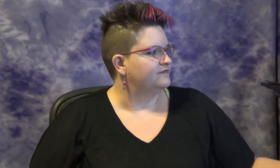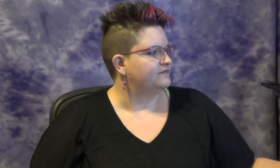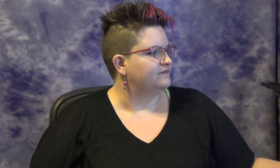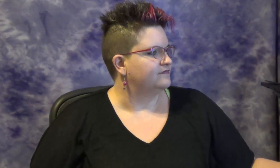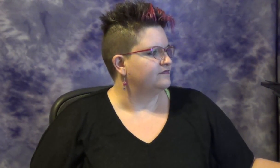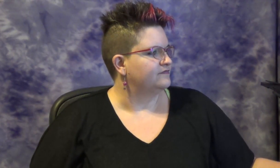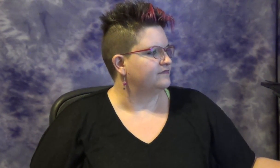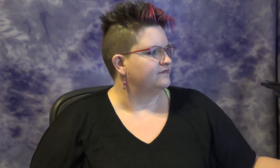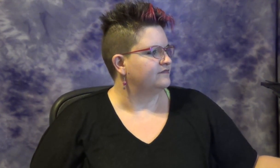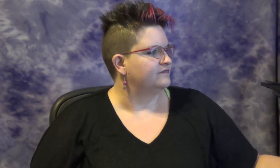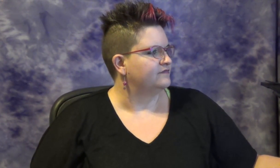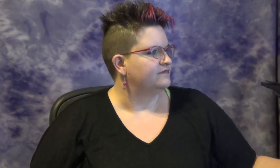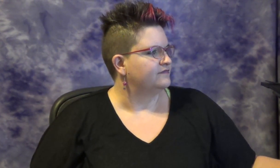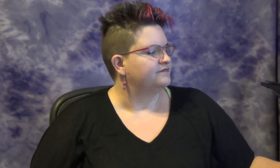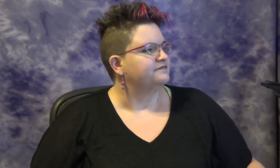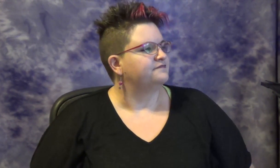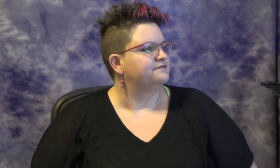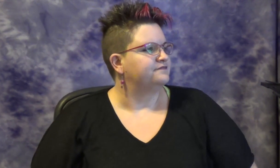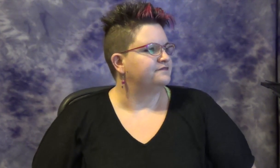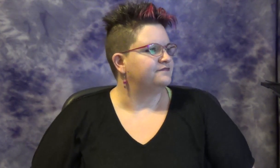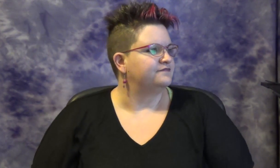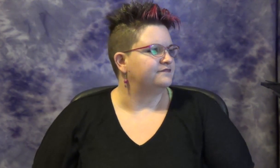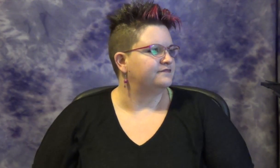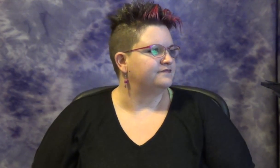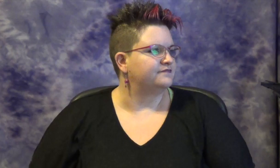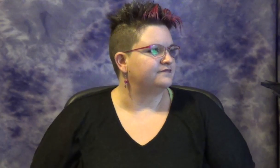whole, and they're not accepting their deafness.